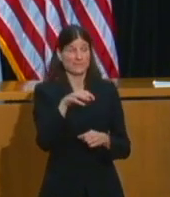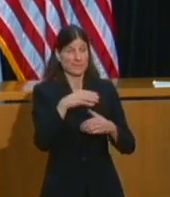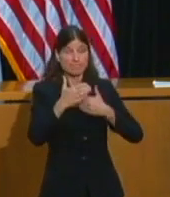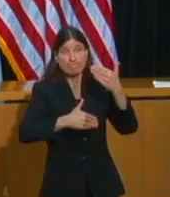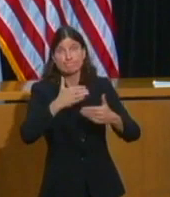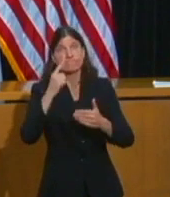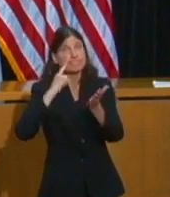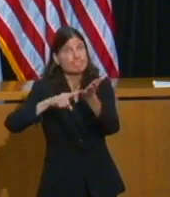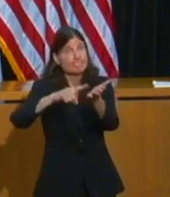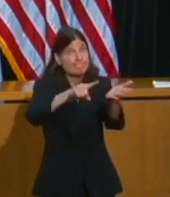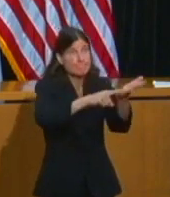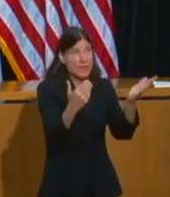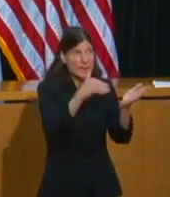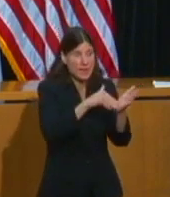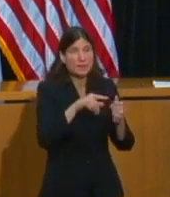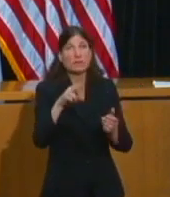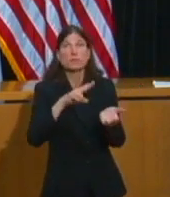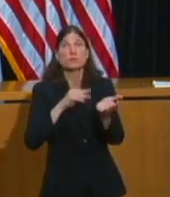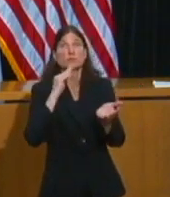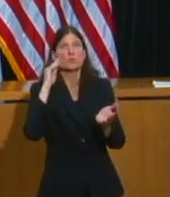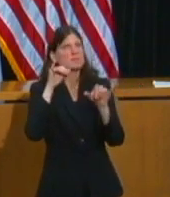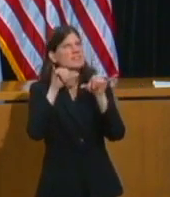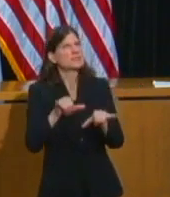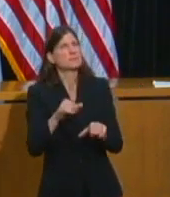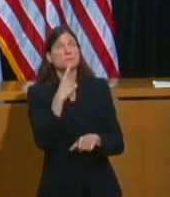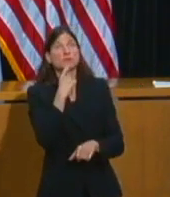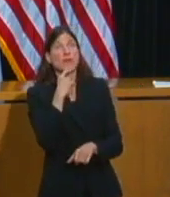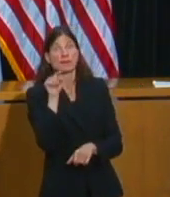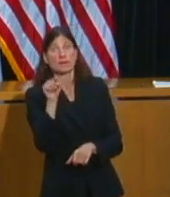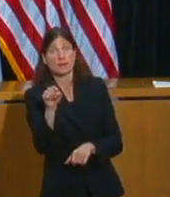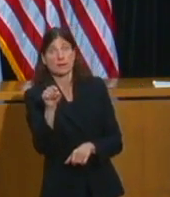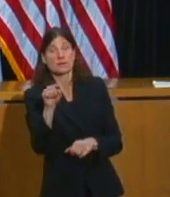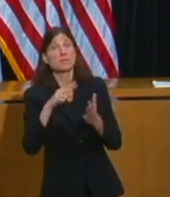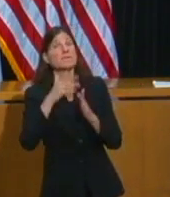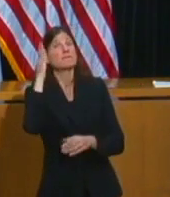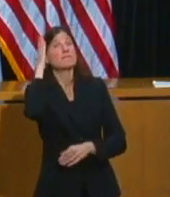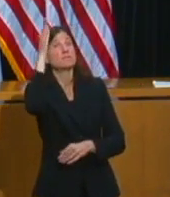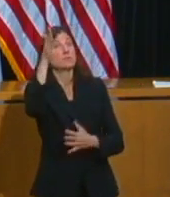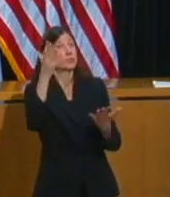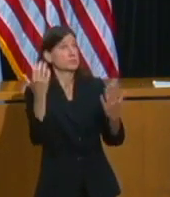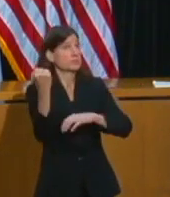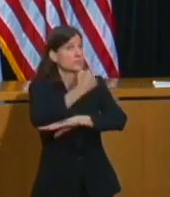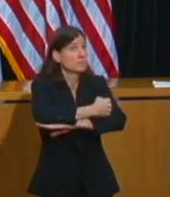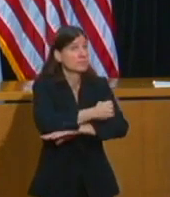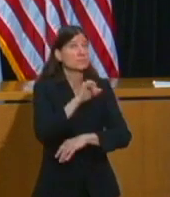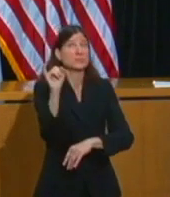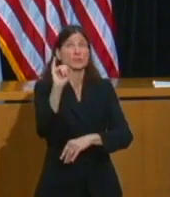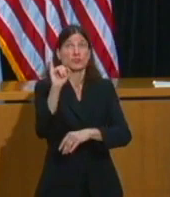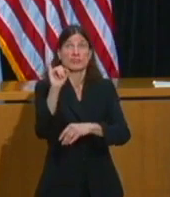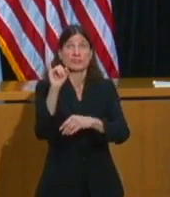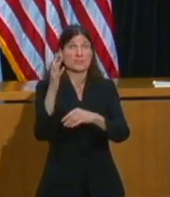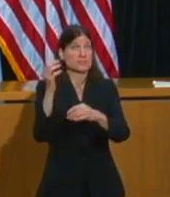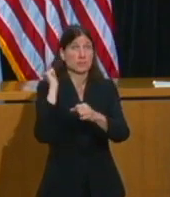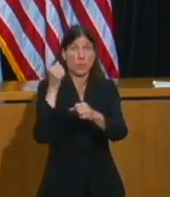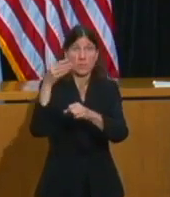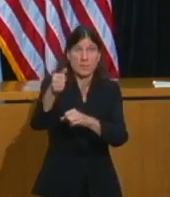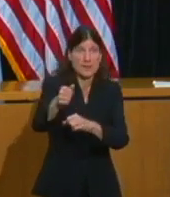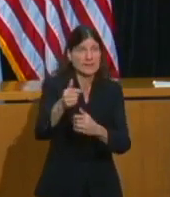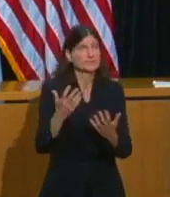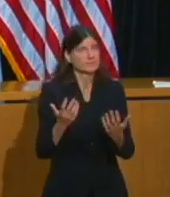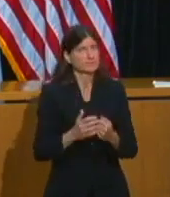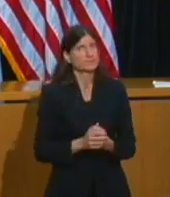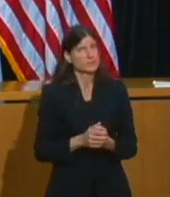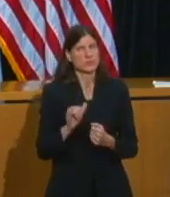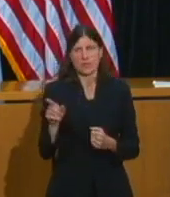Visitation. As you've heard, beginning today, family visitation restrictions at nursing homes, rest homes, and